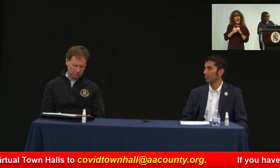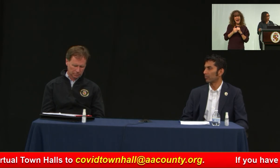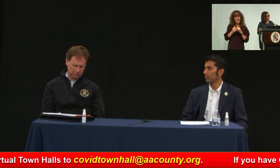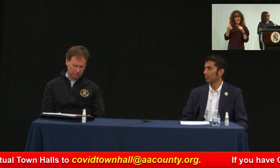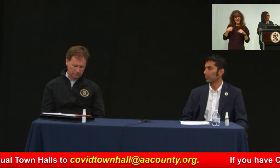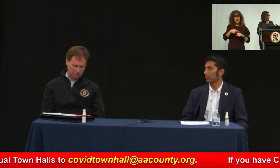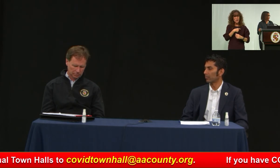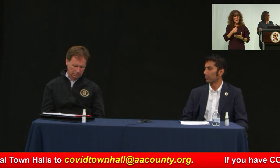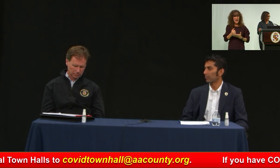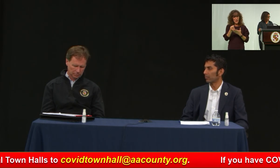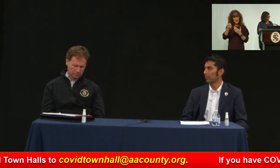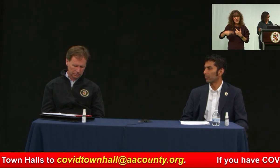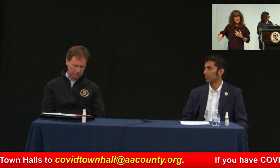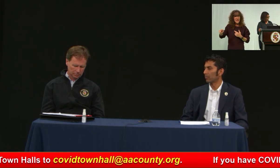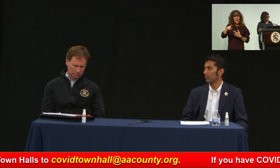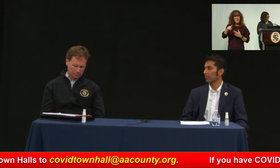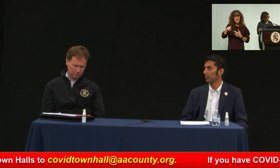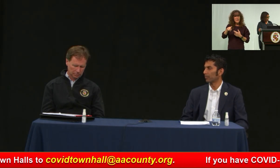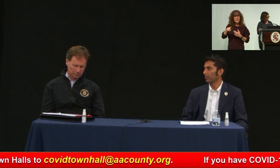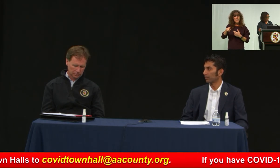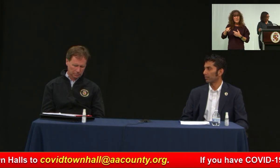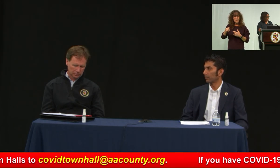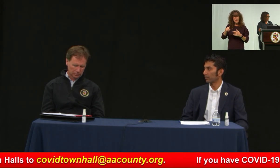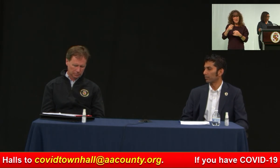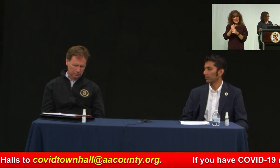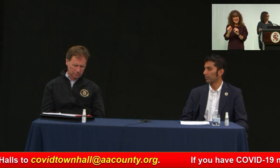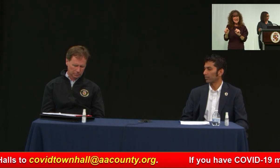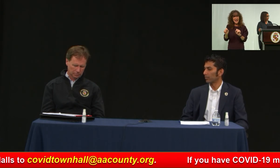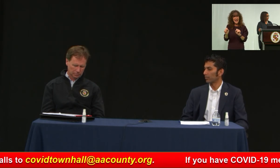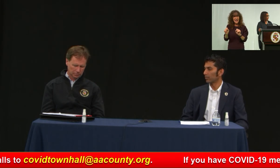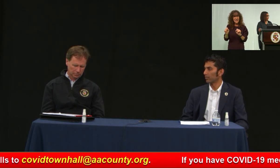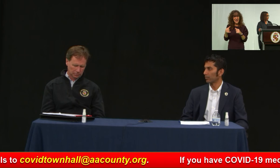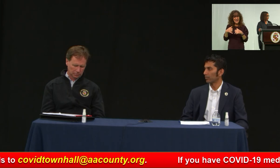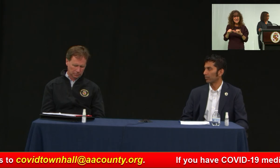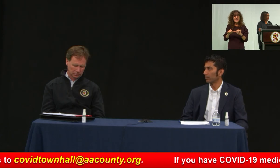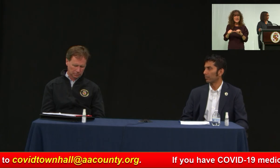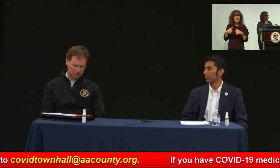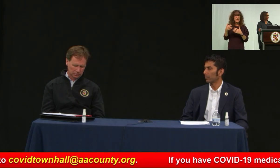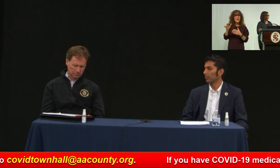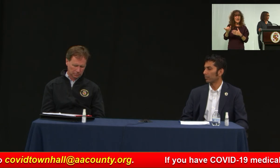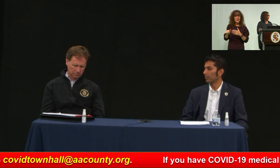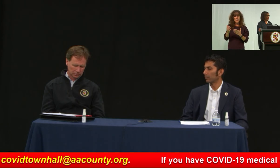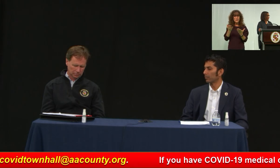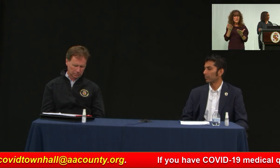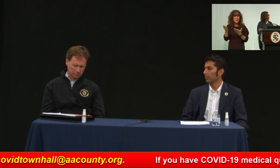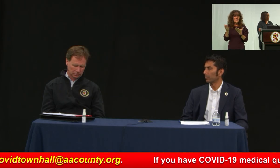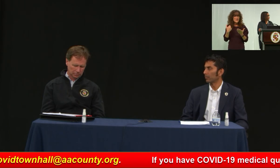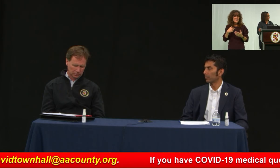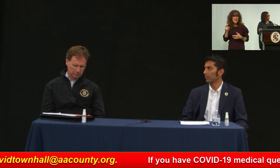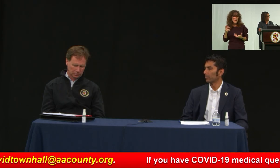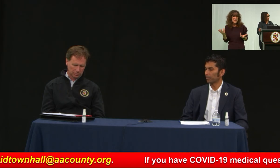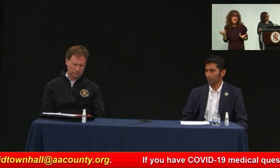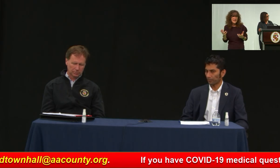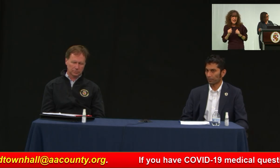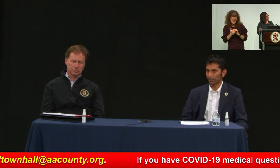how can we help them stay safe and still able to continue providing all these services that we need?